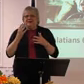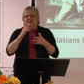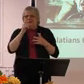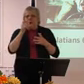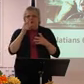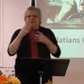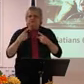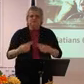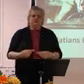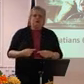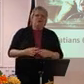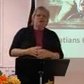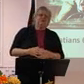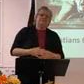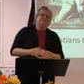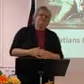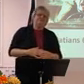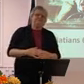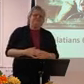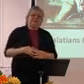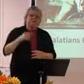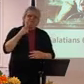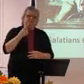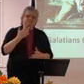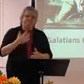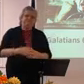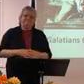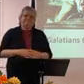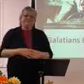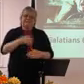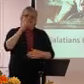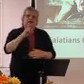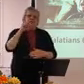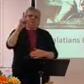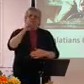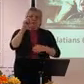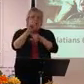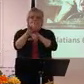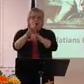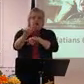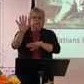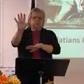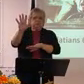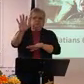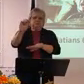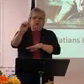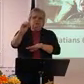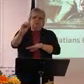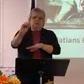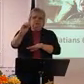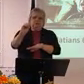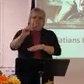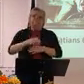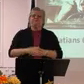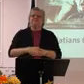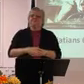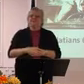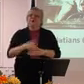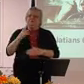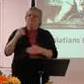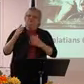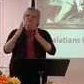don't be discouraged. God is not mocked. Now, in a practical